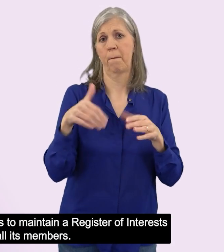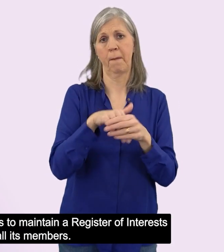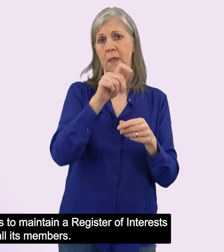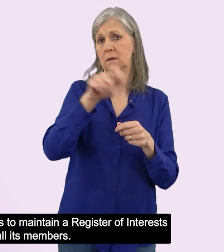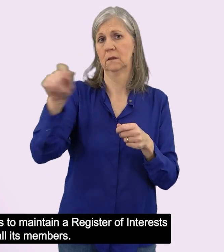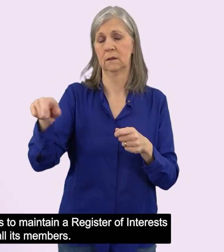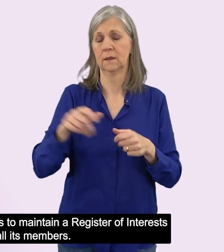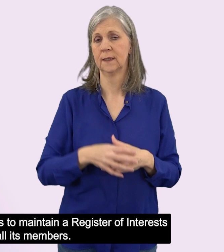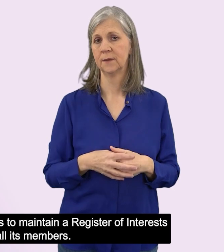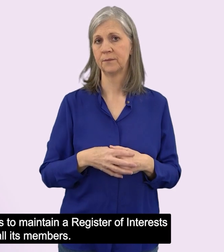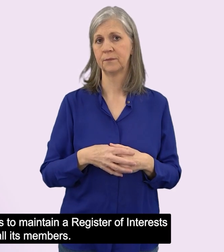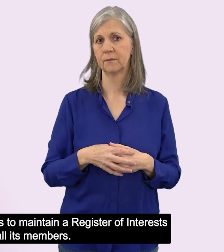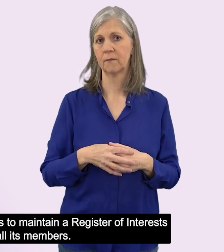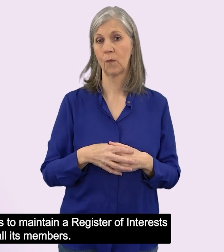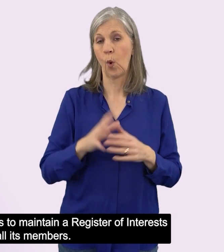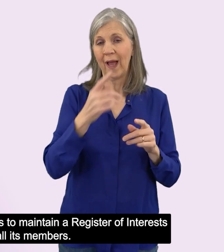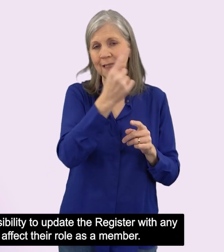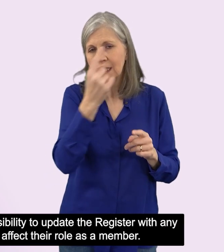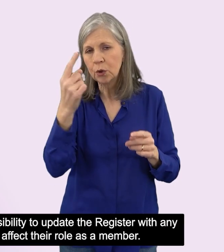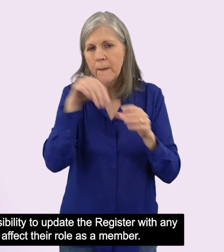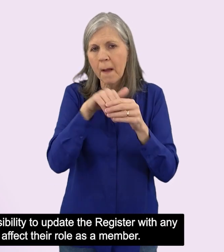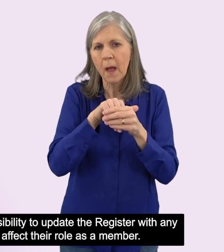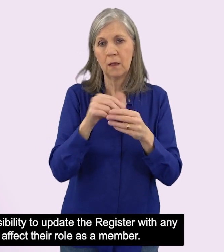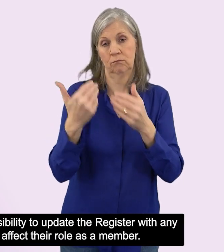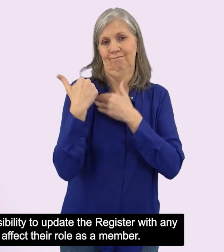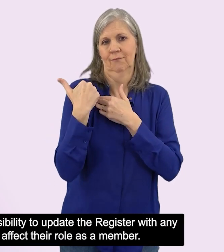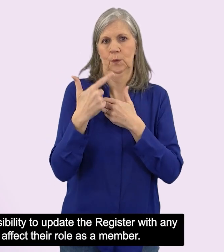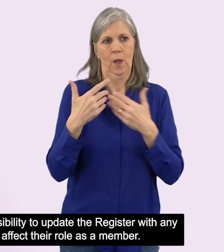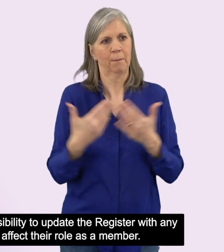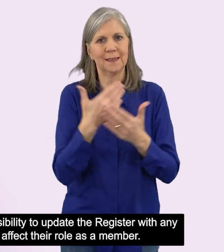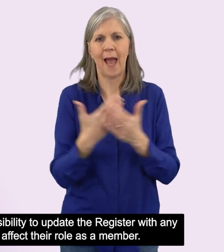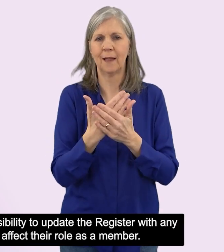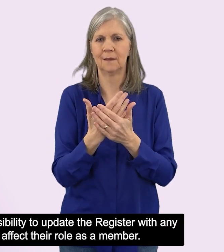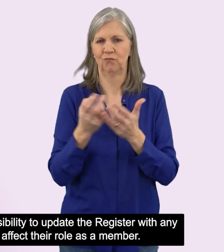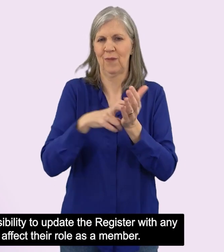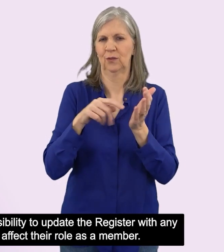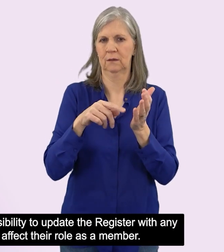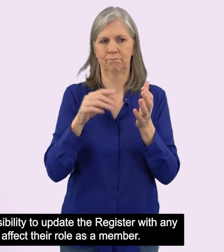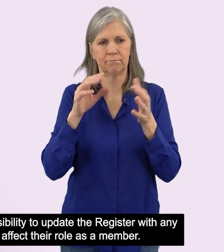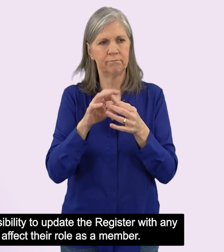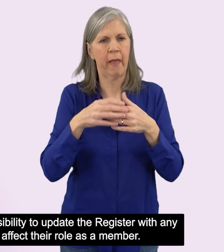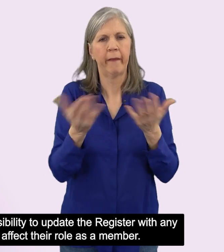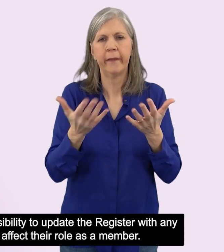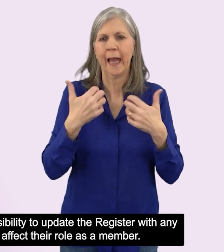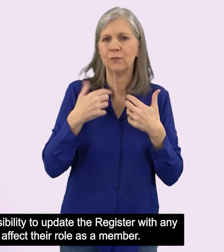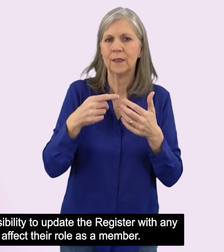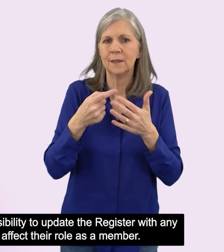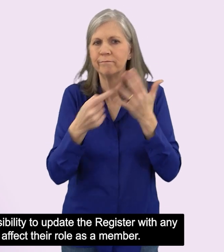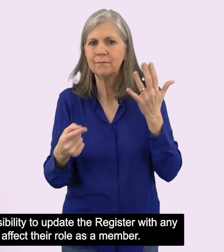a register of interests for all its members. It's each member's responsibility to update the register with any